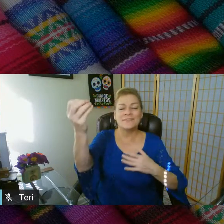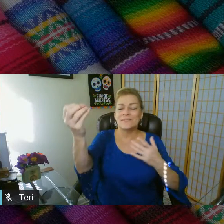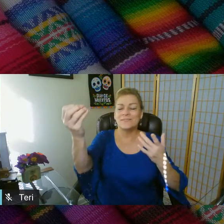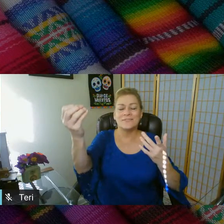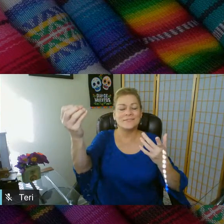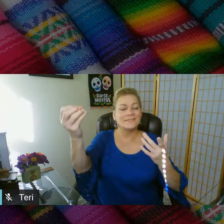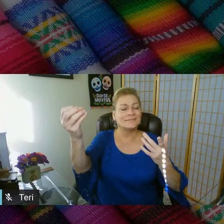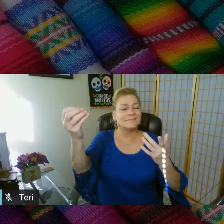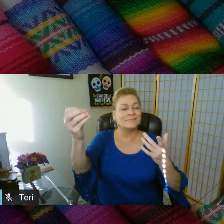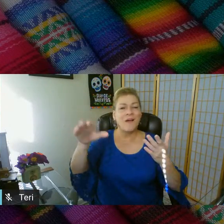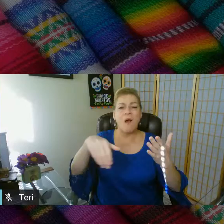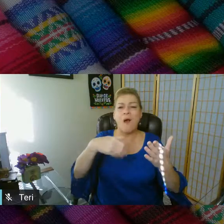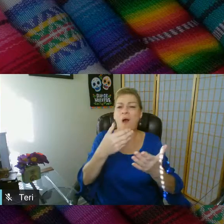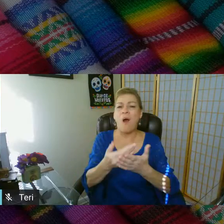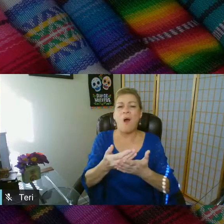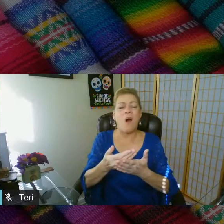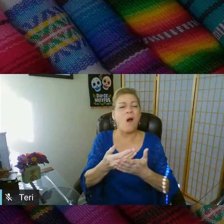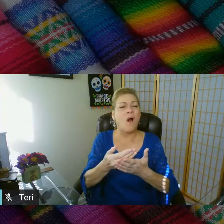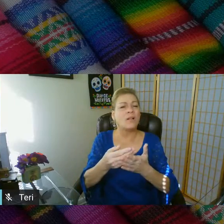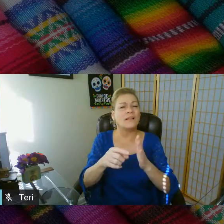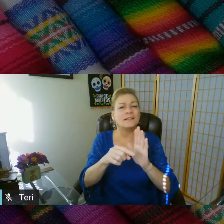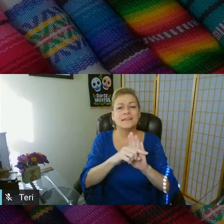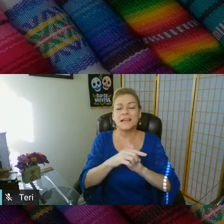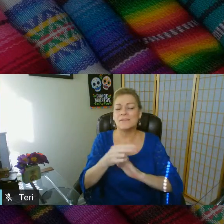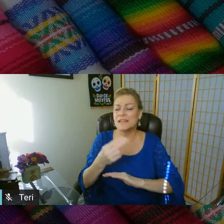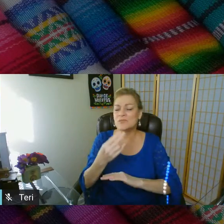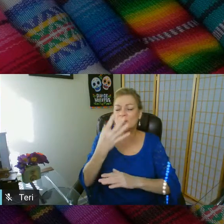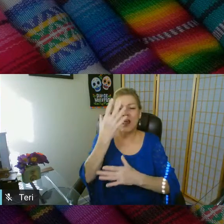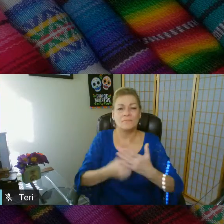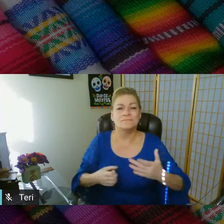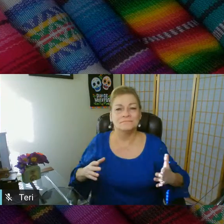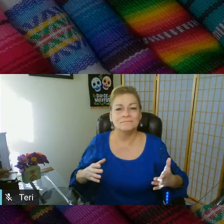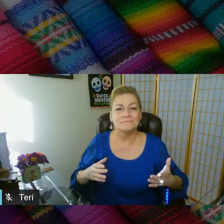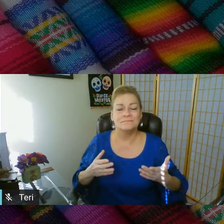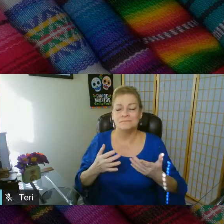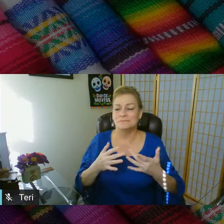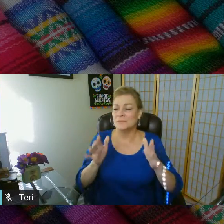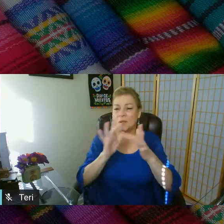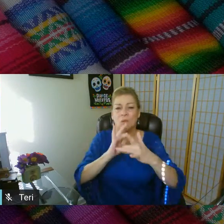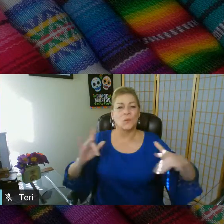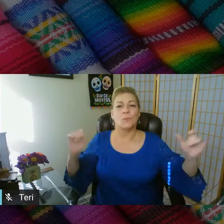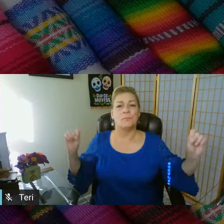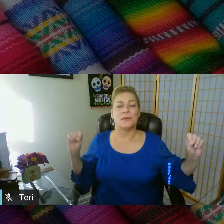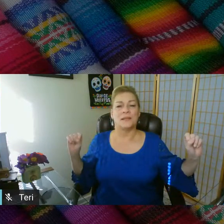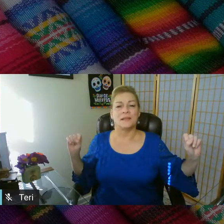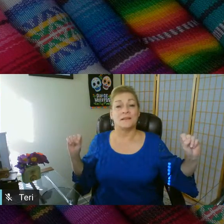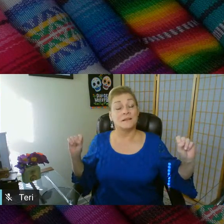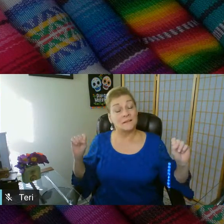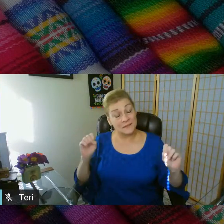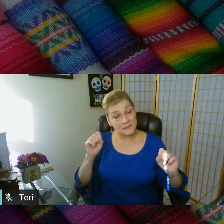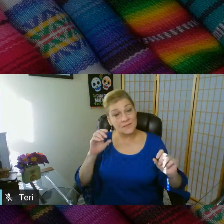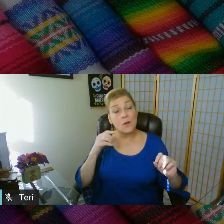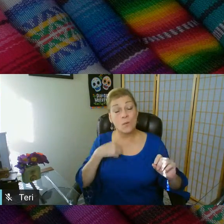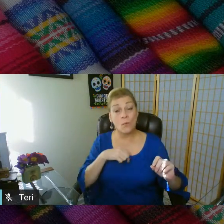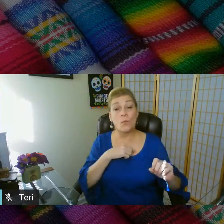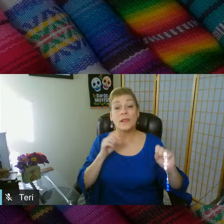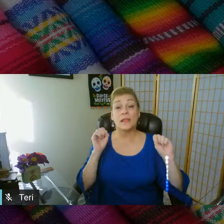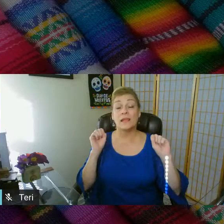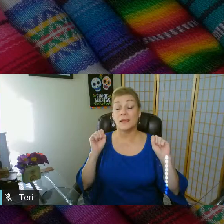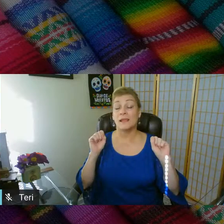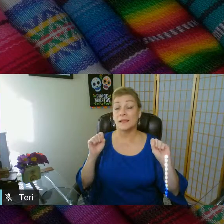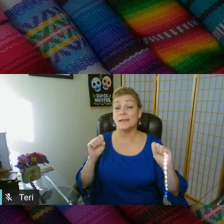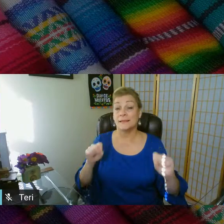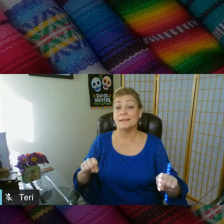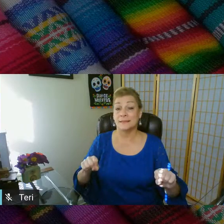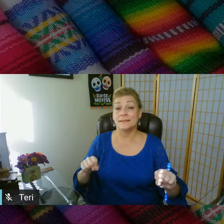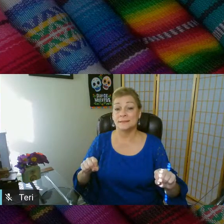Because we are unlimited to the extent we allow it. So I've been working with that question, what do